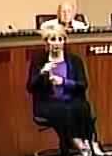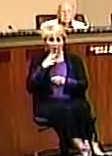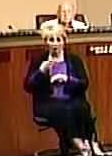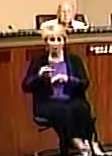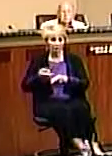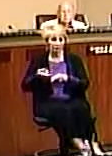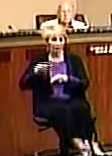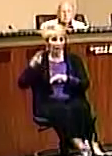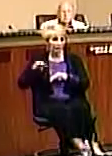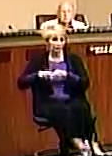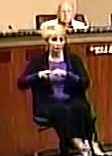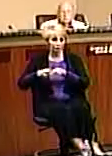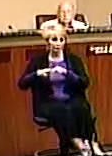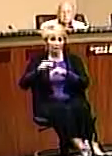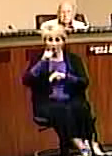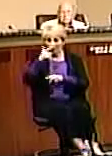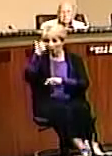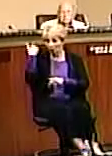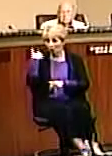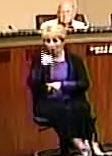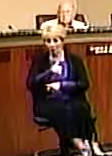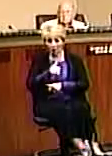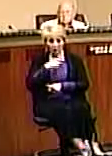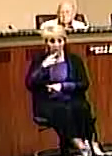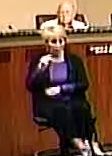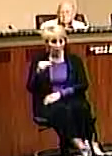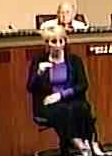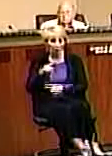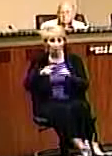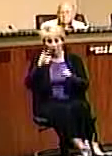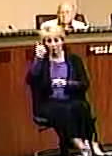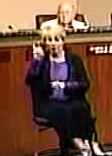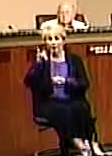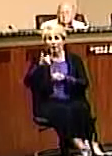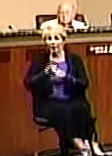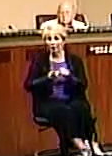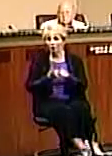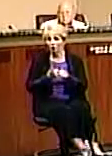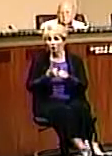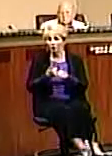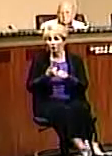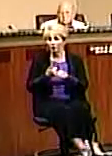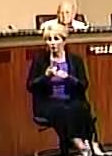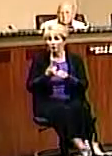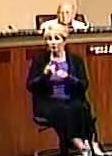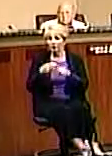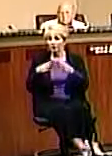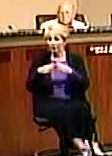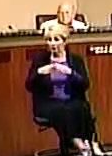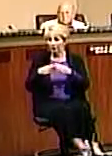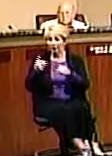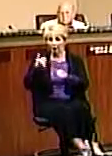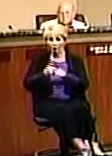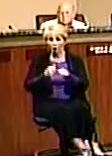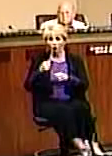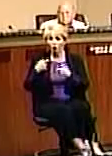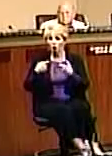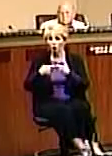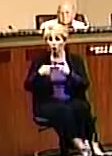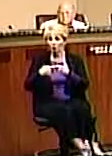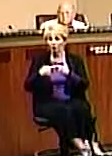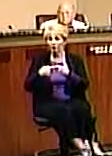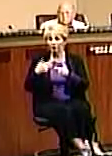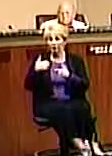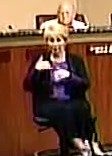higher, not because we're Morganton, but because every municipality, every utility is having a